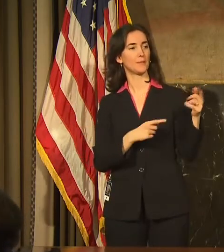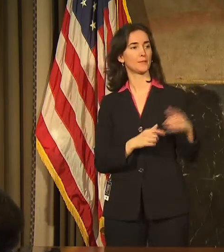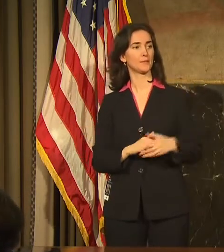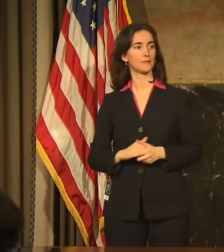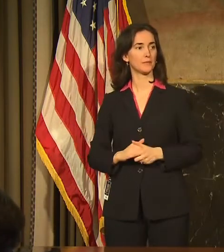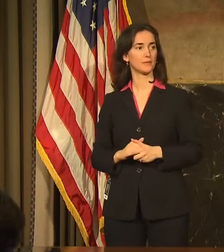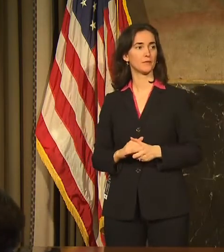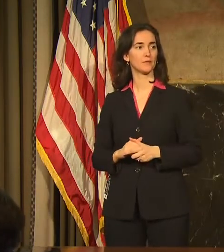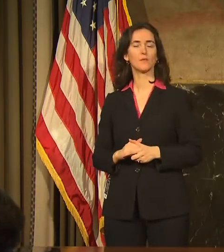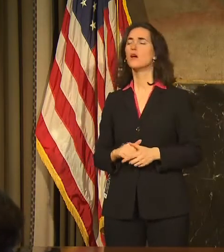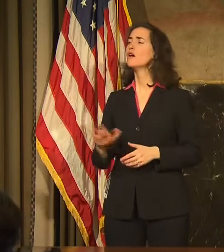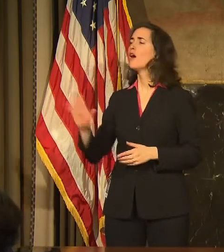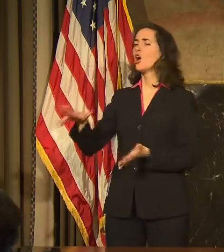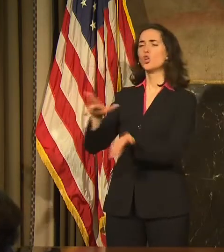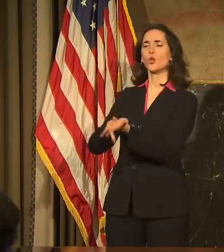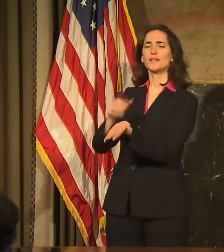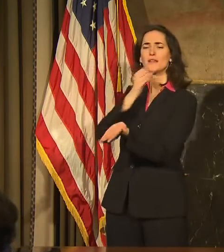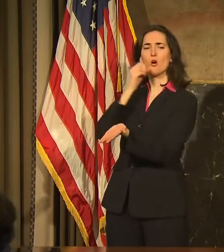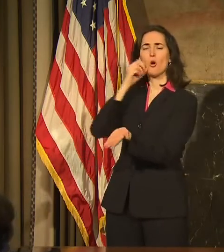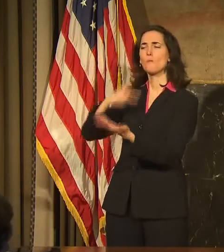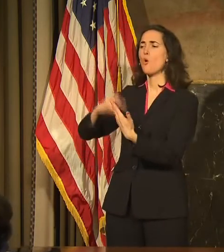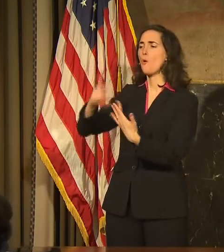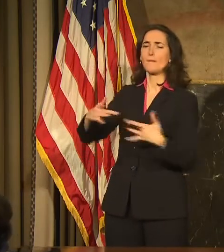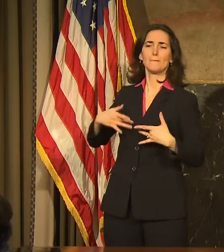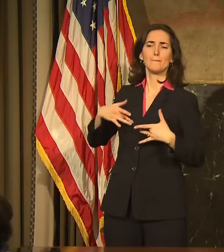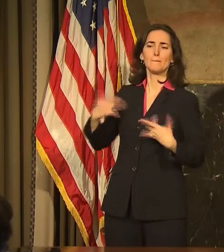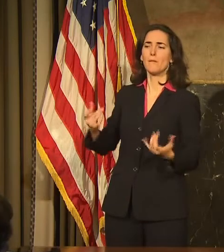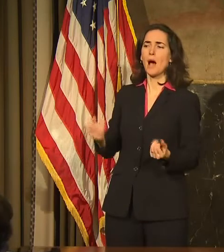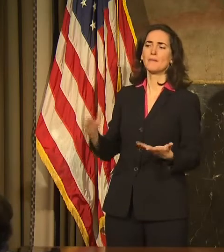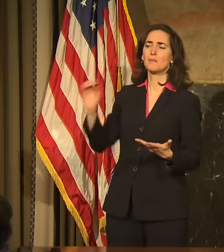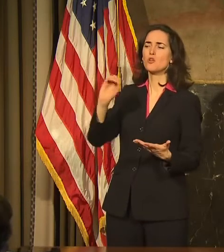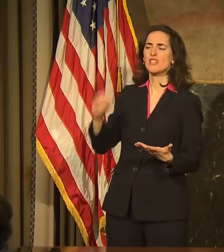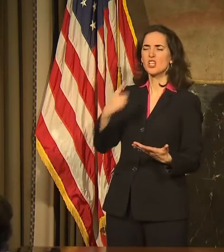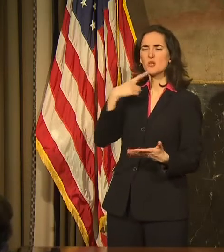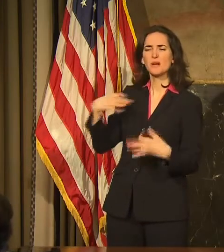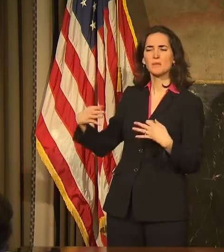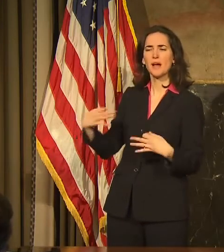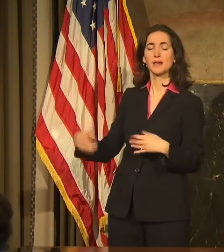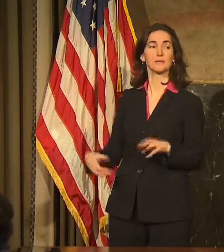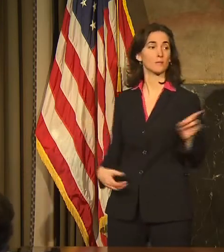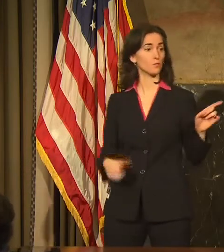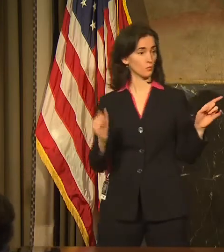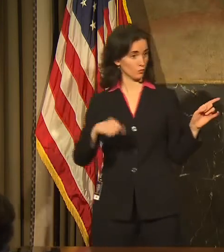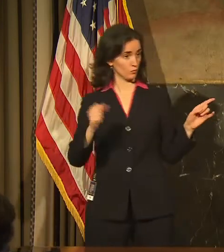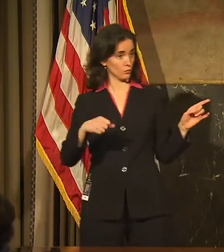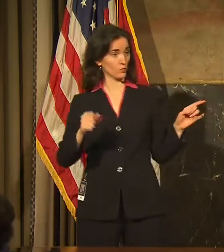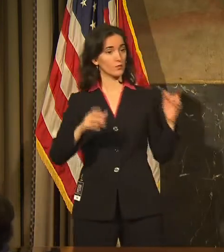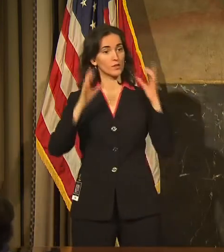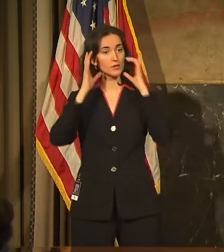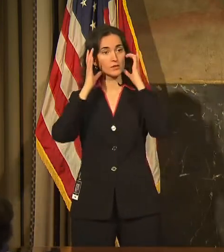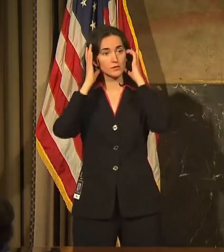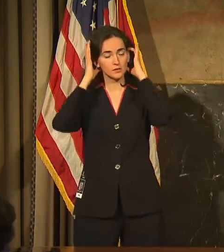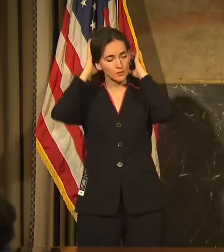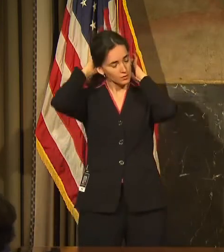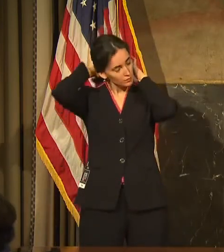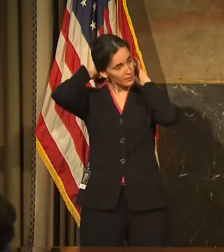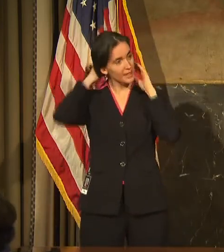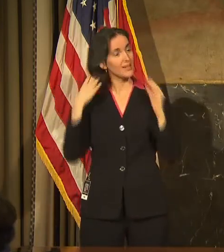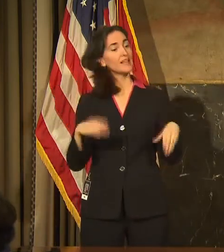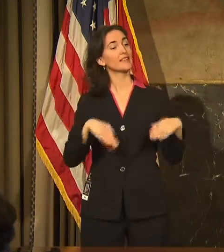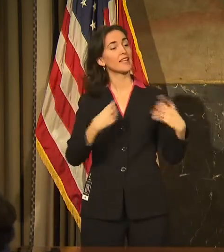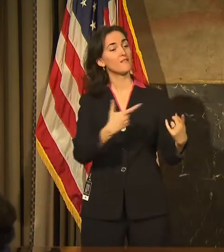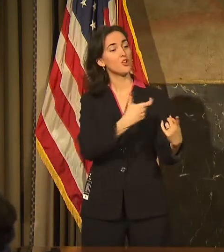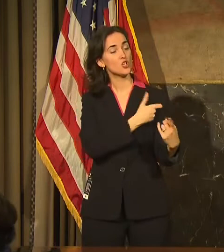on the vaccine program? In terms of where we are in percentages? Absolutely. So total doses administered in